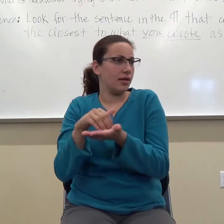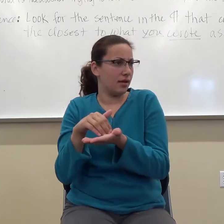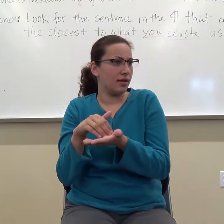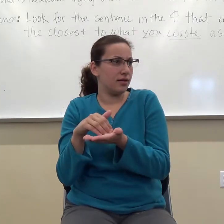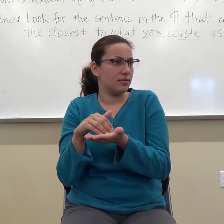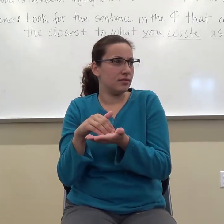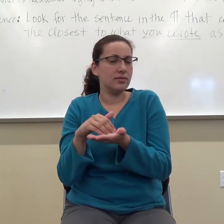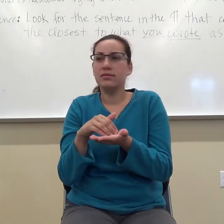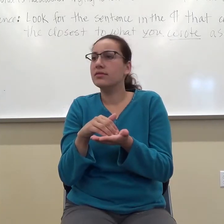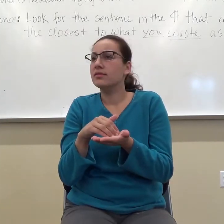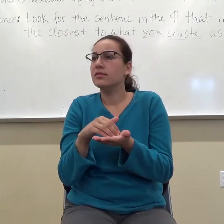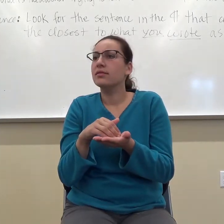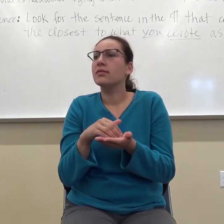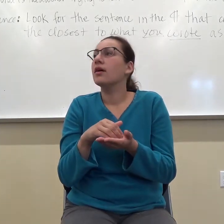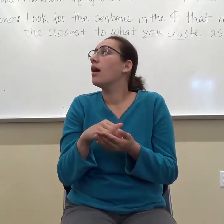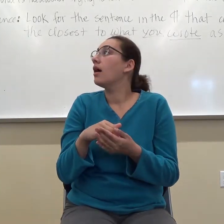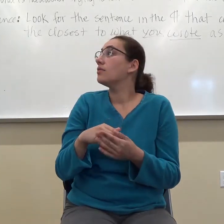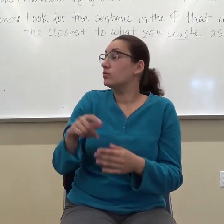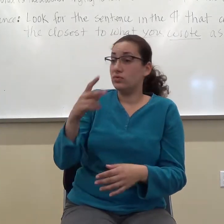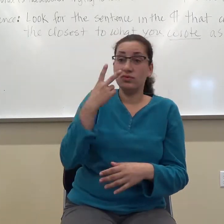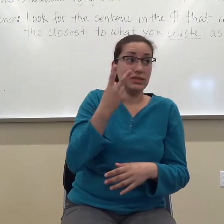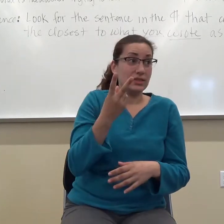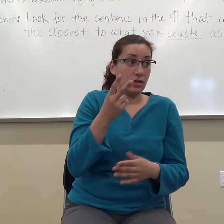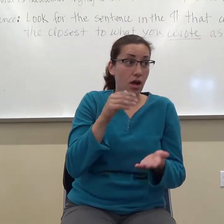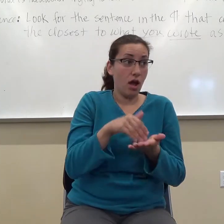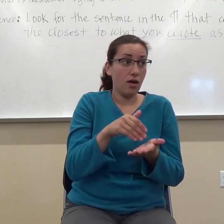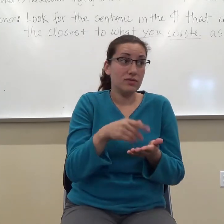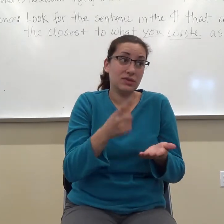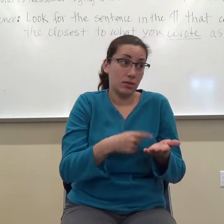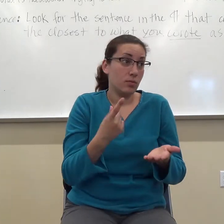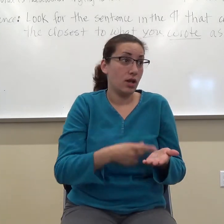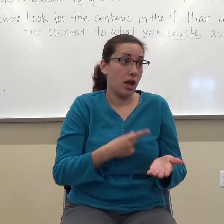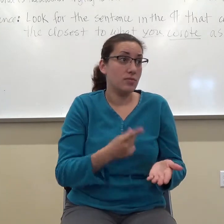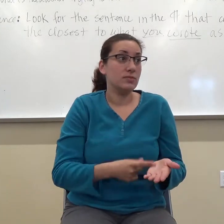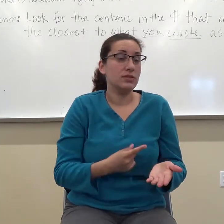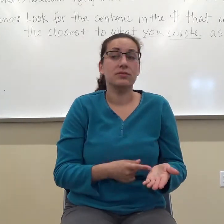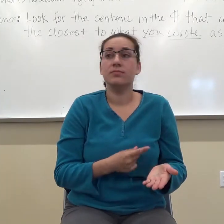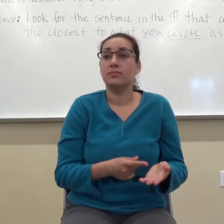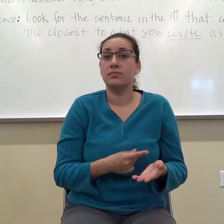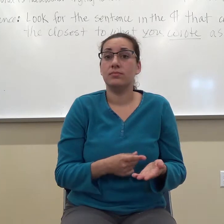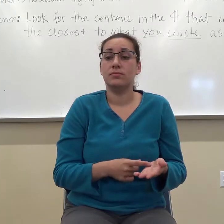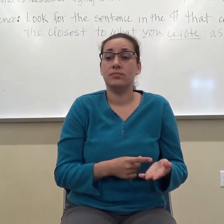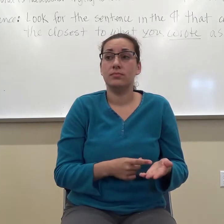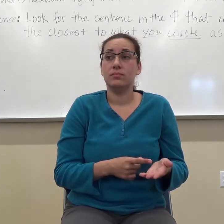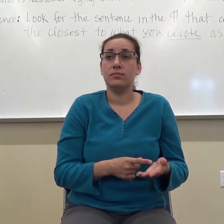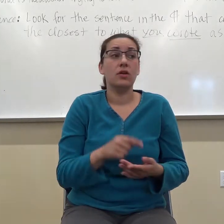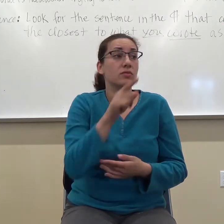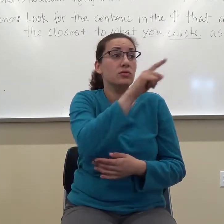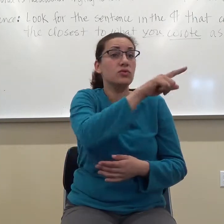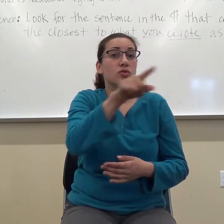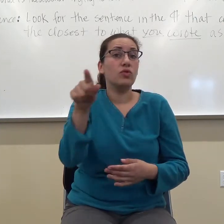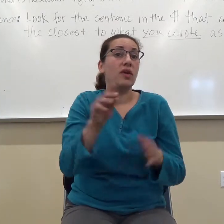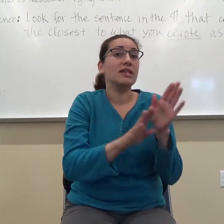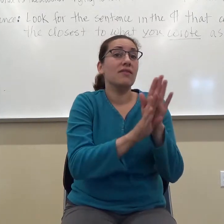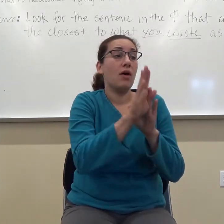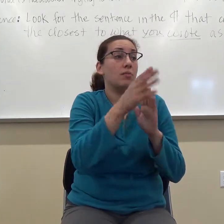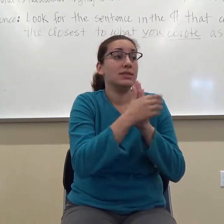doing. And as we've seen, very often now, you guys have developed the skill